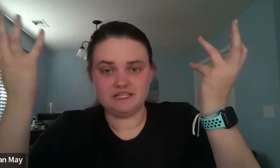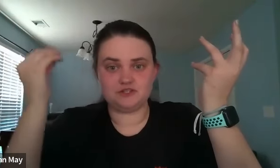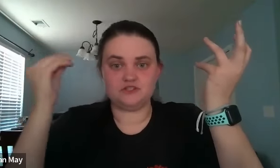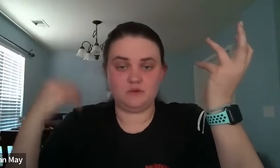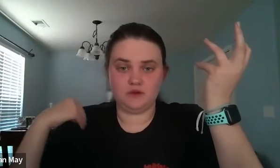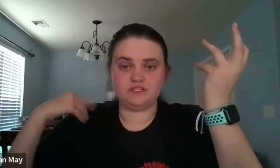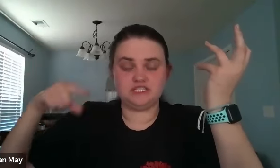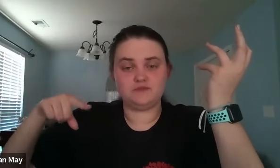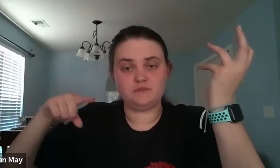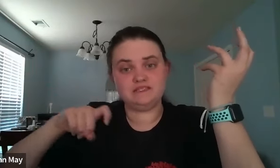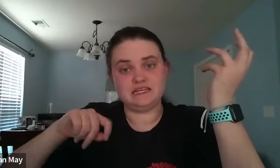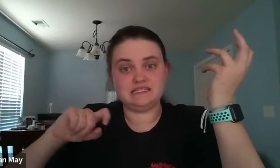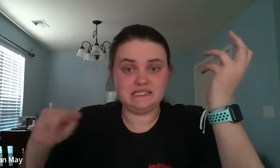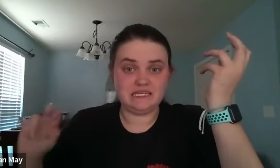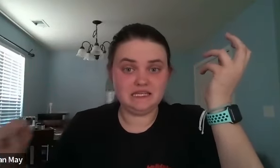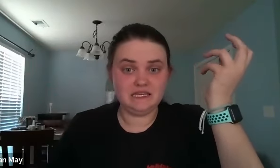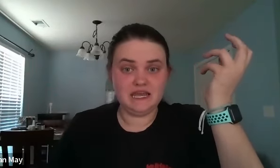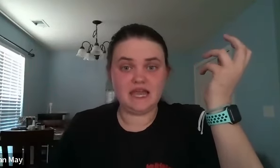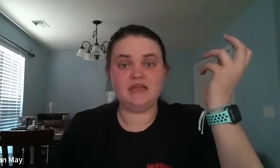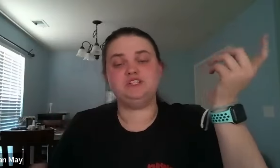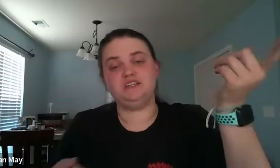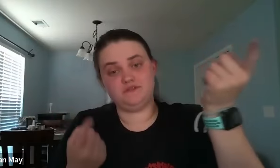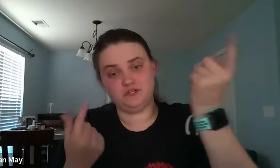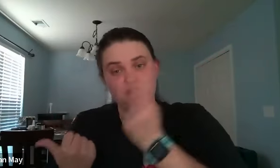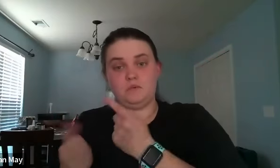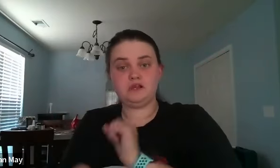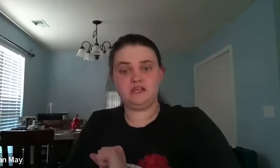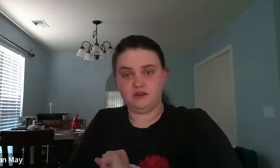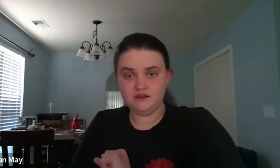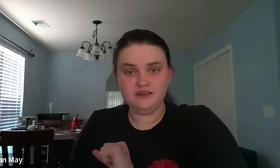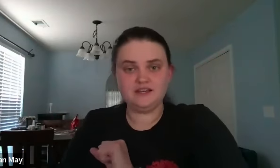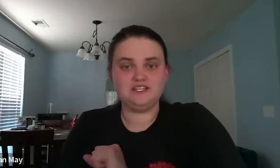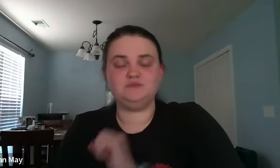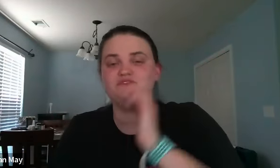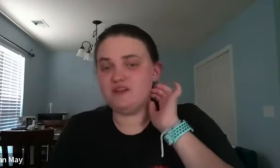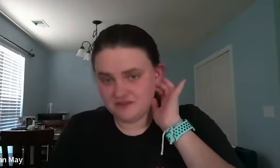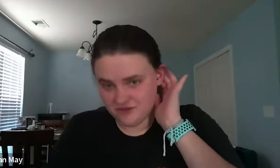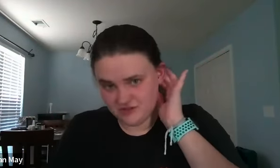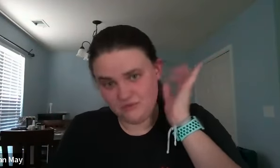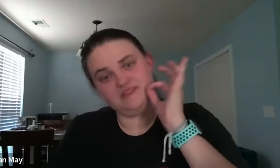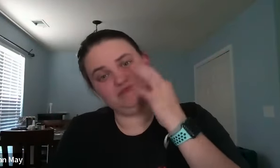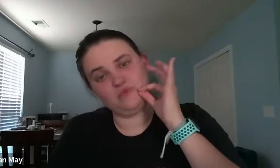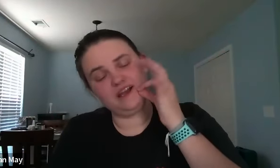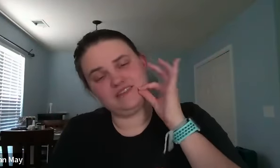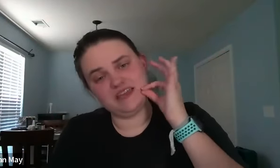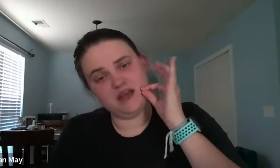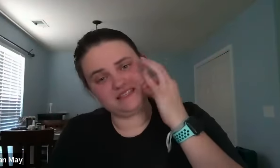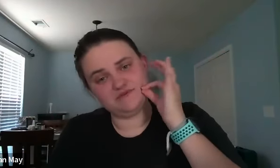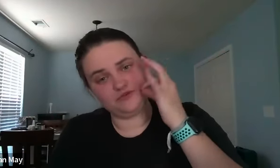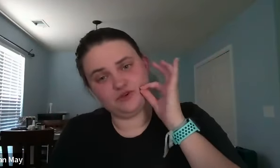teachers that I work with, she's from Tennessee. And when she first started working here, she was very confused on why they kept asking for fruit.